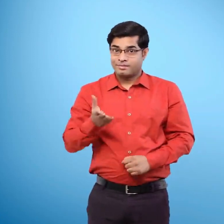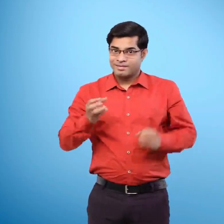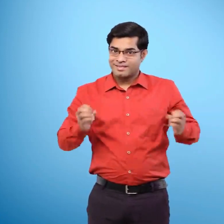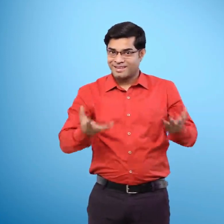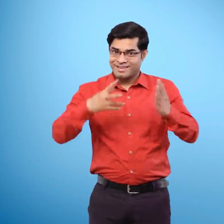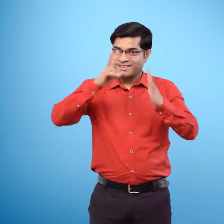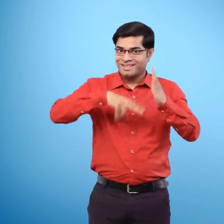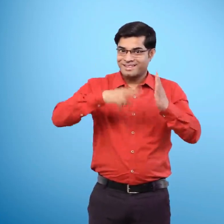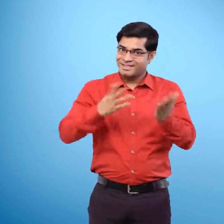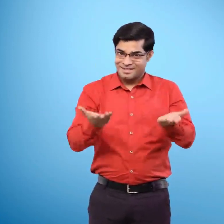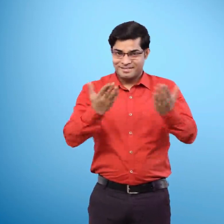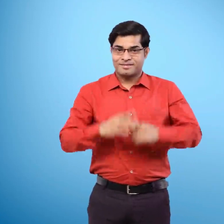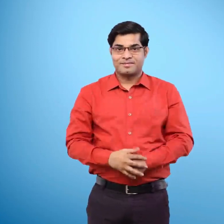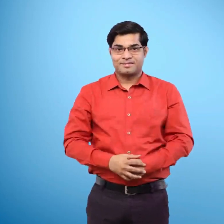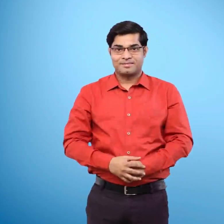Let's begin reading this page.